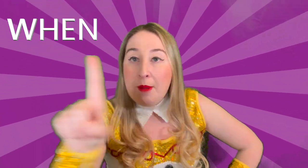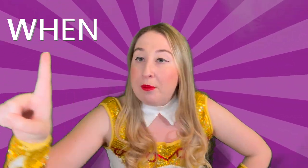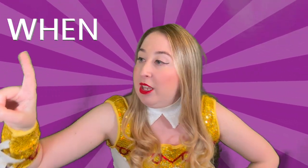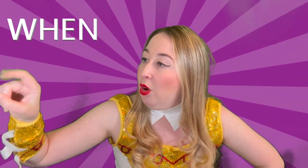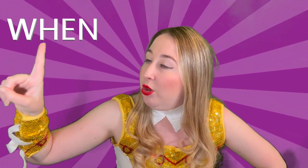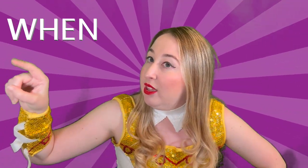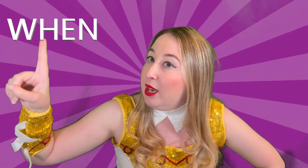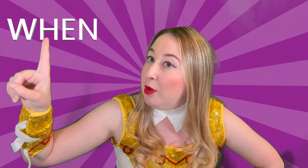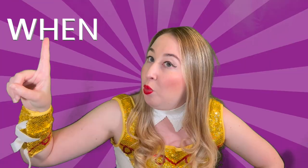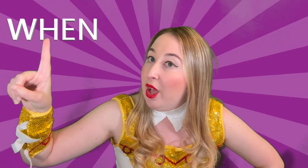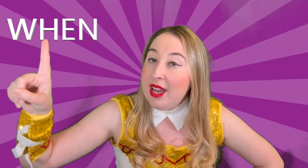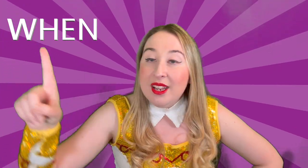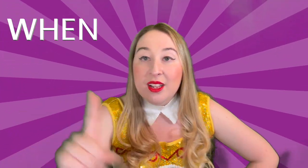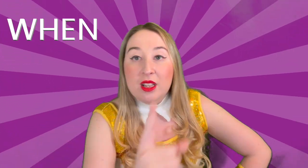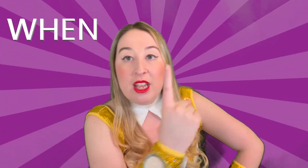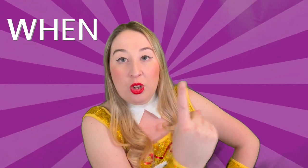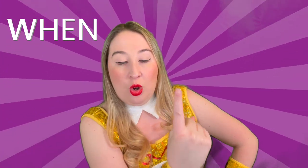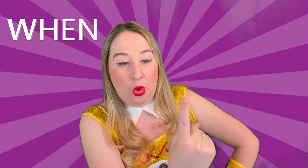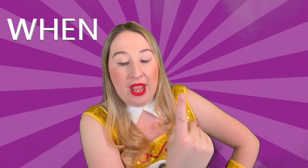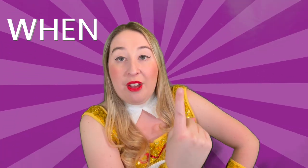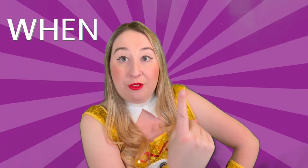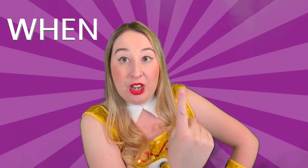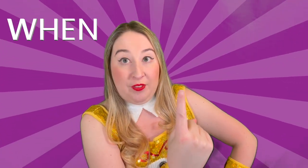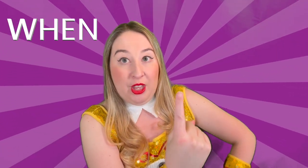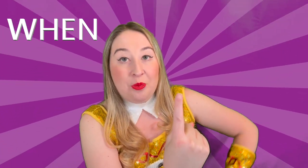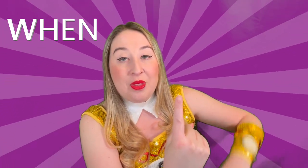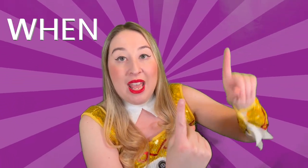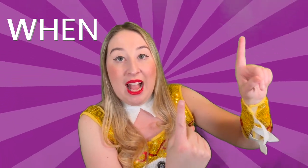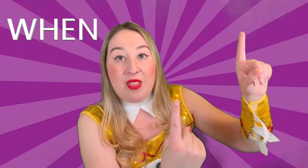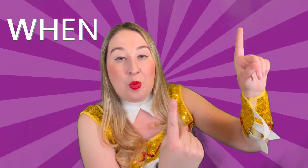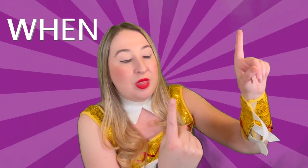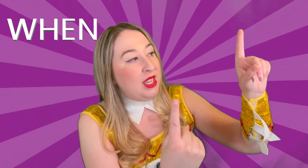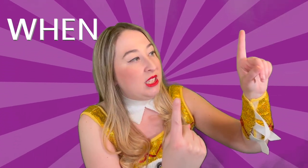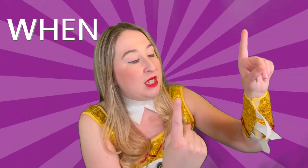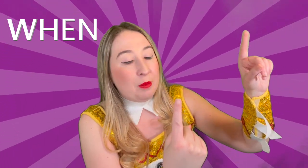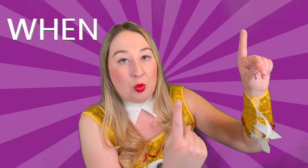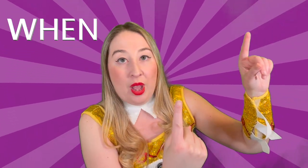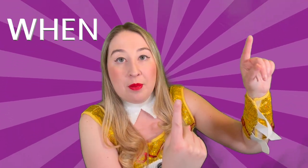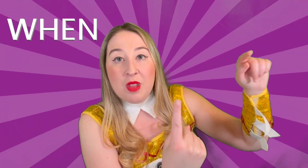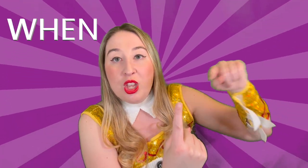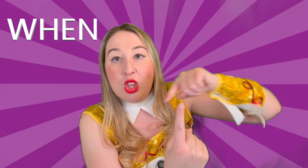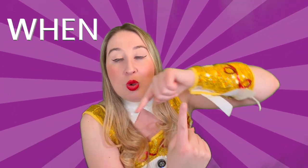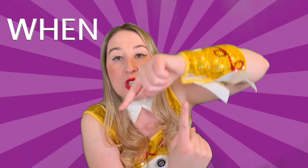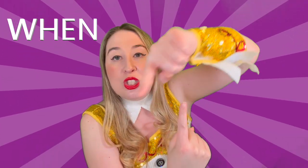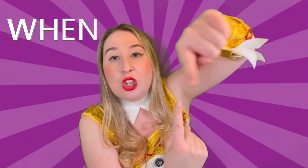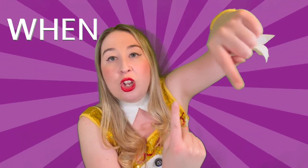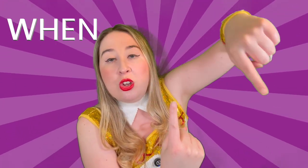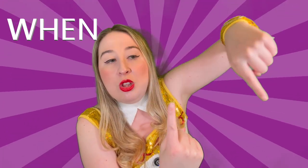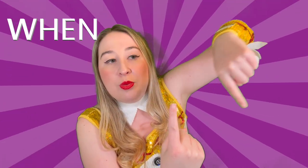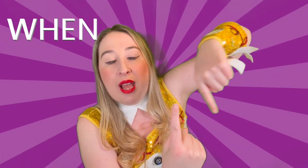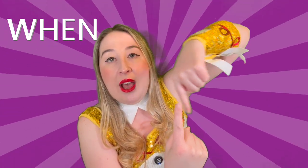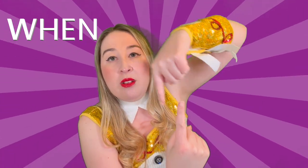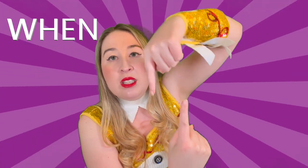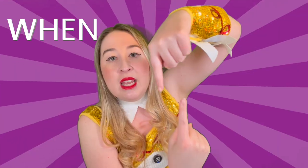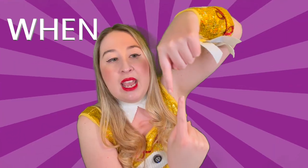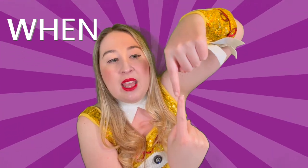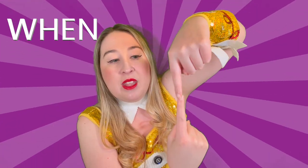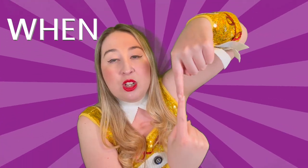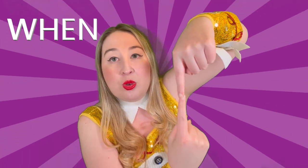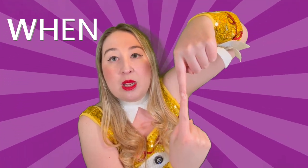like you're holding the number 1 and you're going to hold it out in front of you. And then with this number 1, you're going to circle around and then you're going to